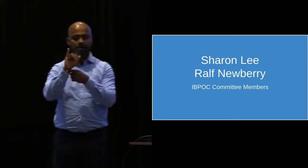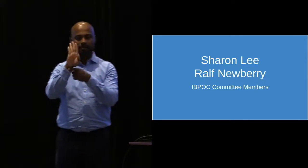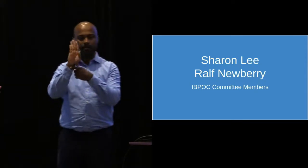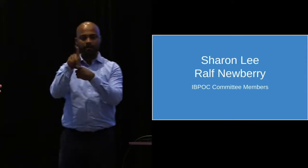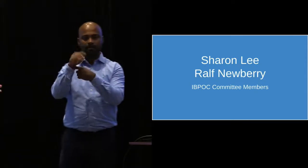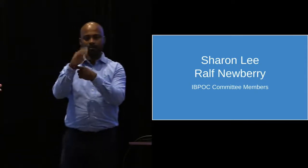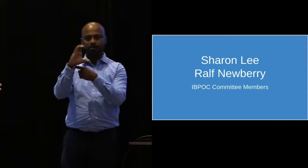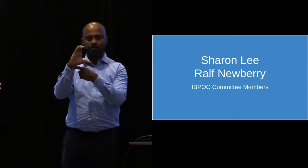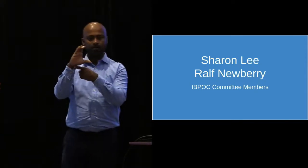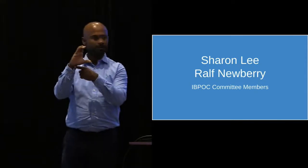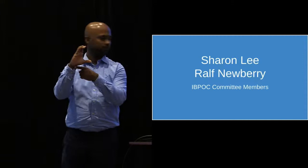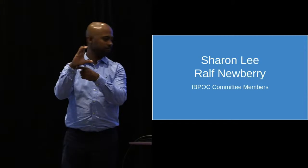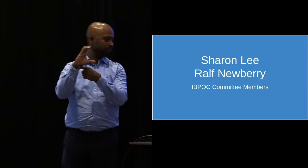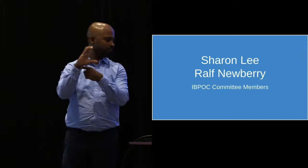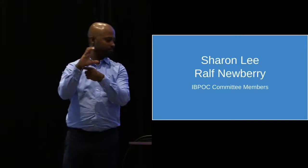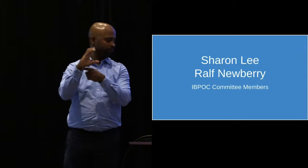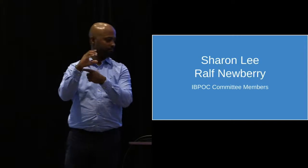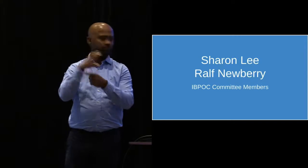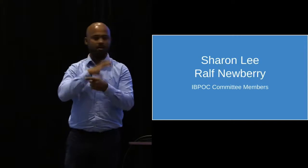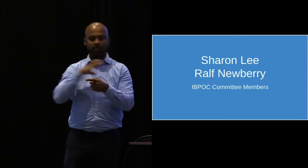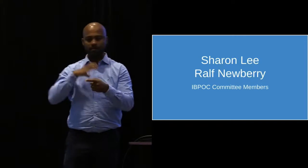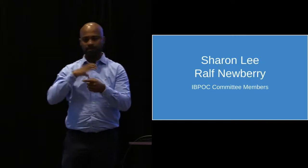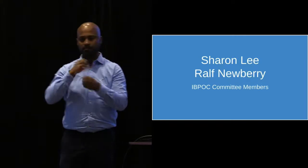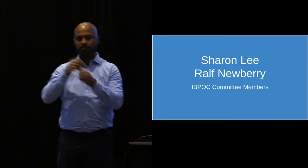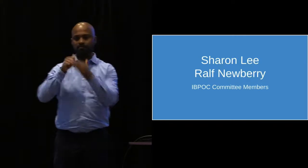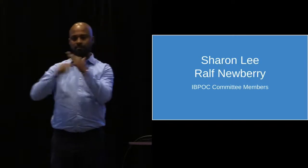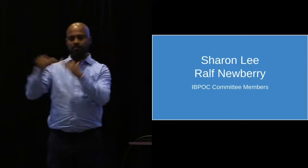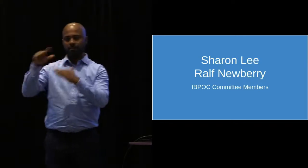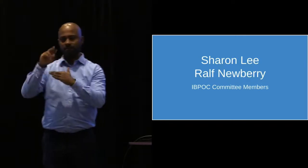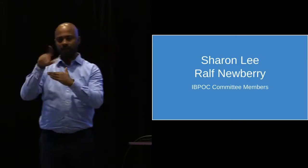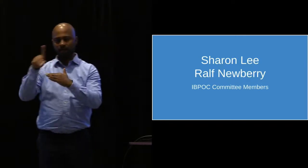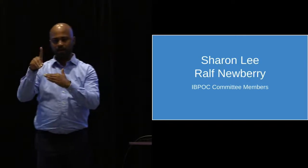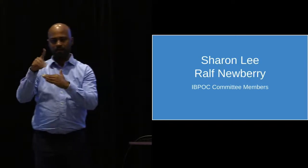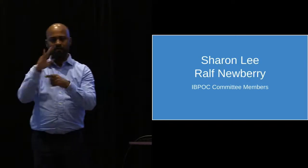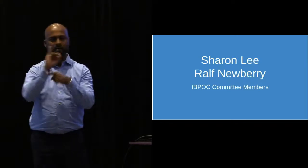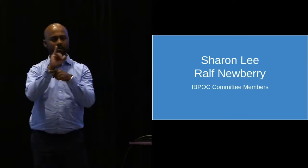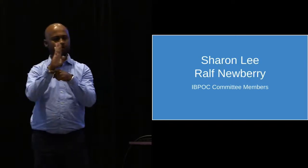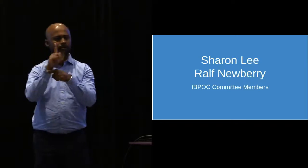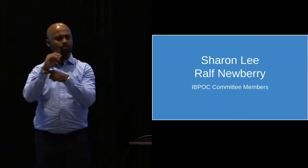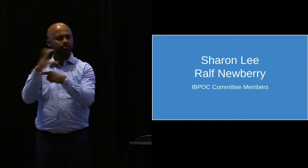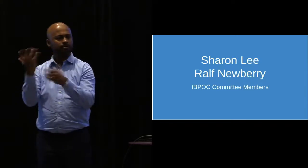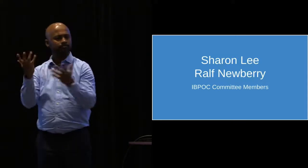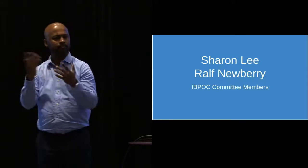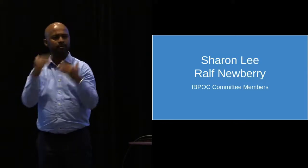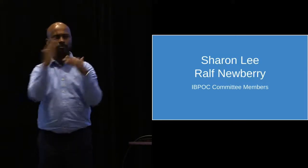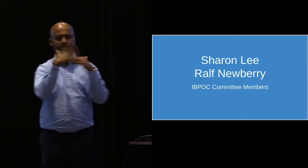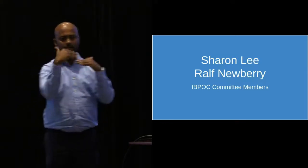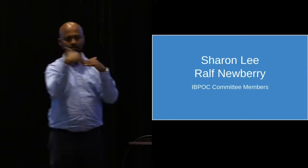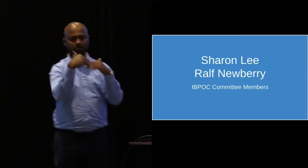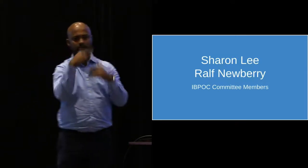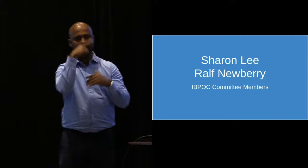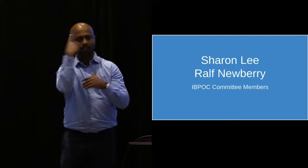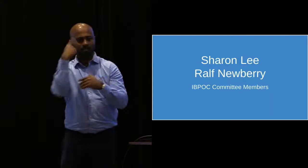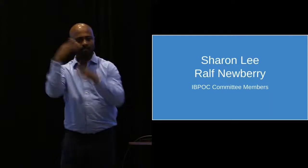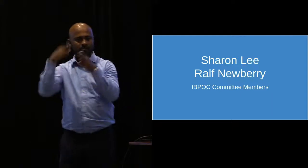Next up are our IBPOC, Indigenous, Black, and People of